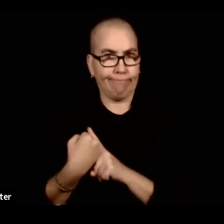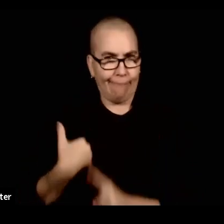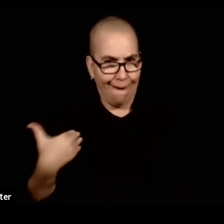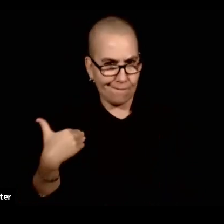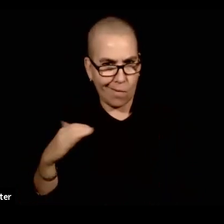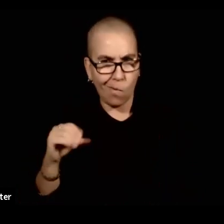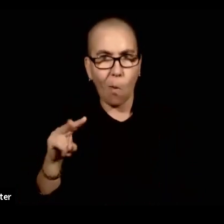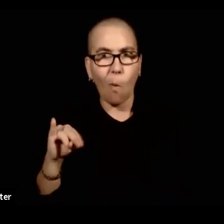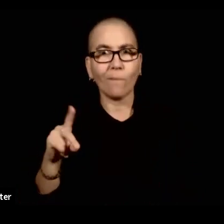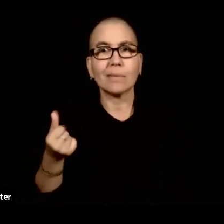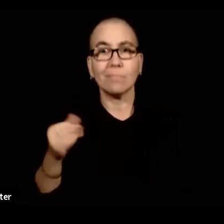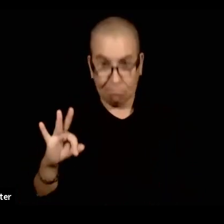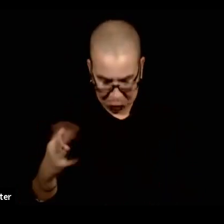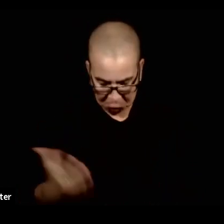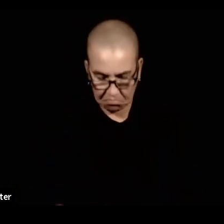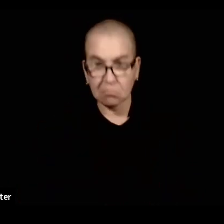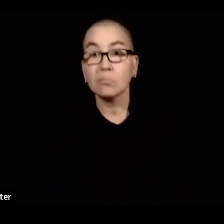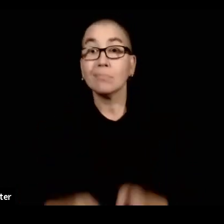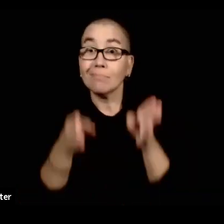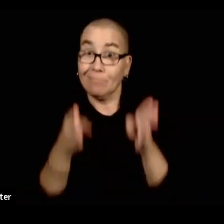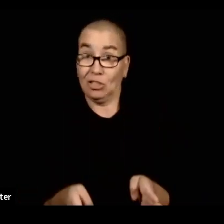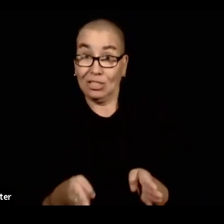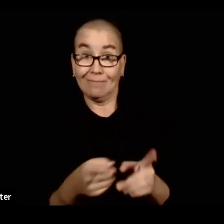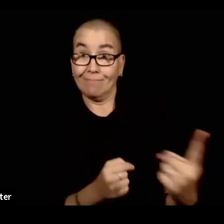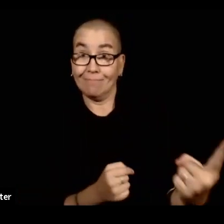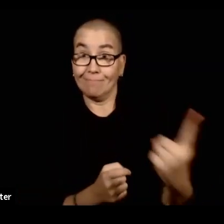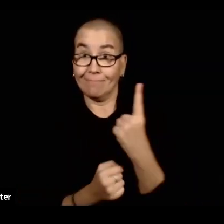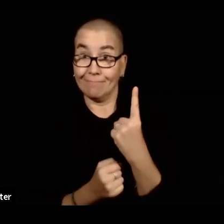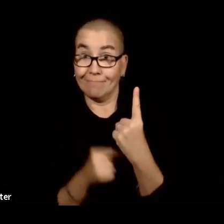and the interviewer